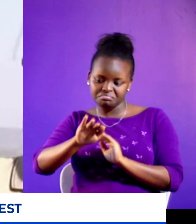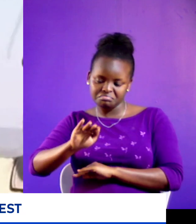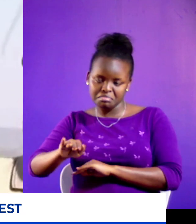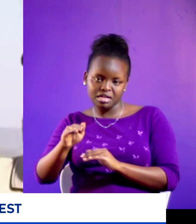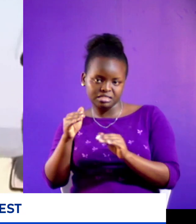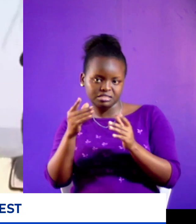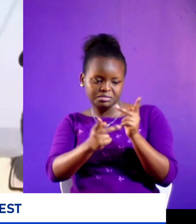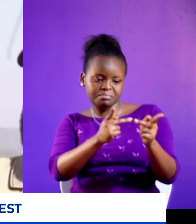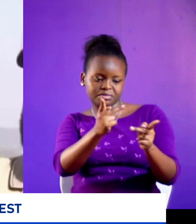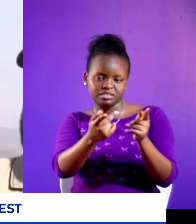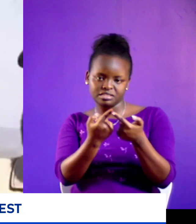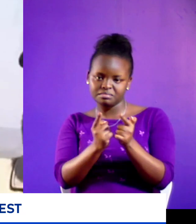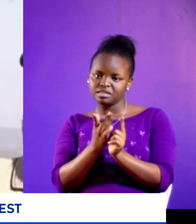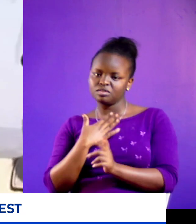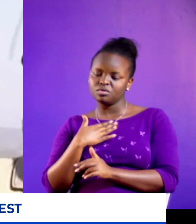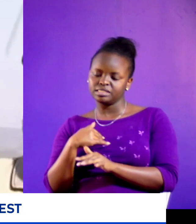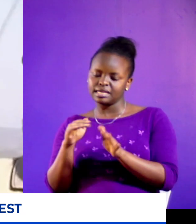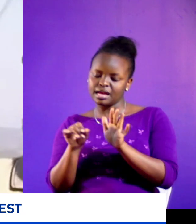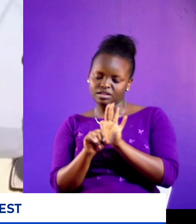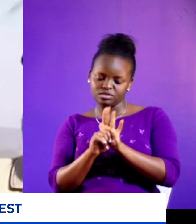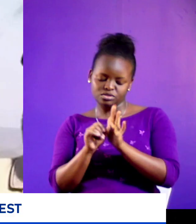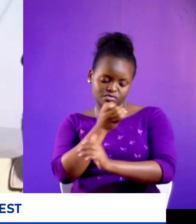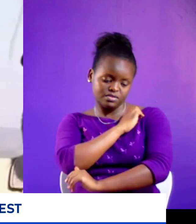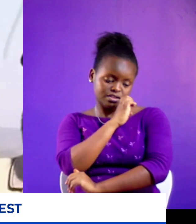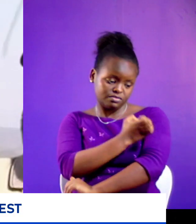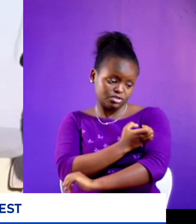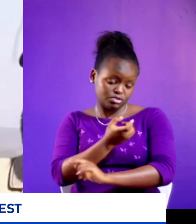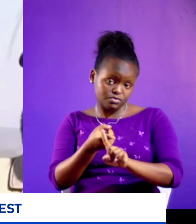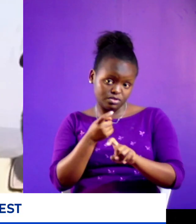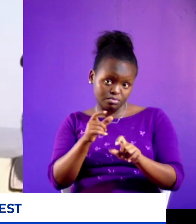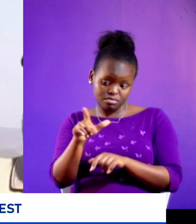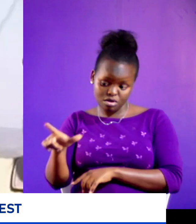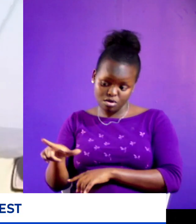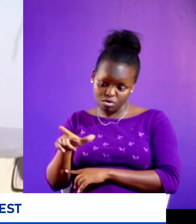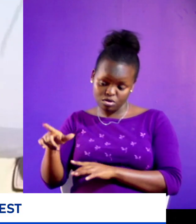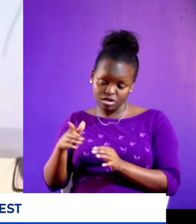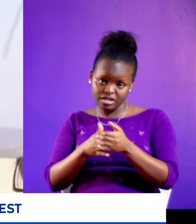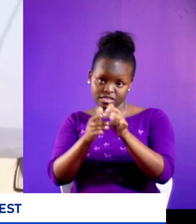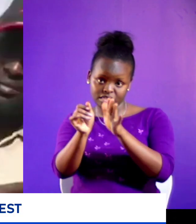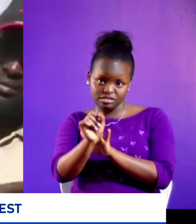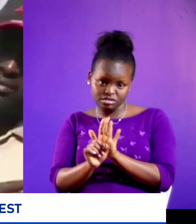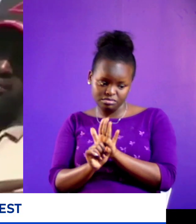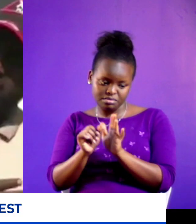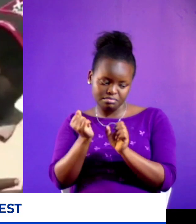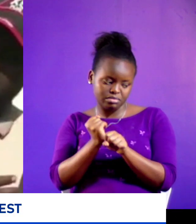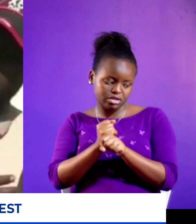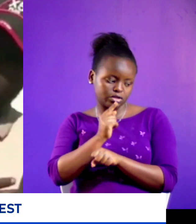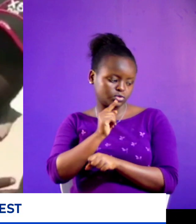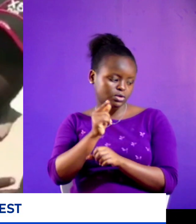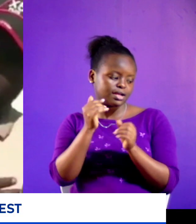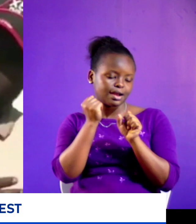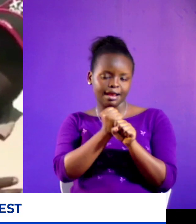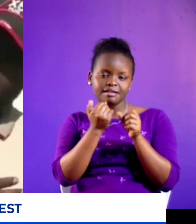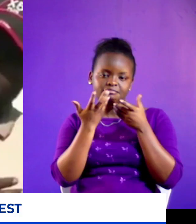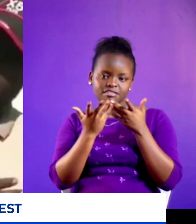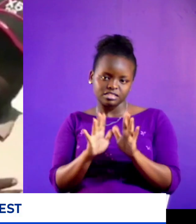but still require a lot of effort from the local leadership to ensure that is done. I will be reaching out